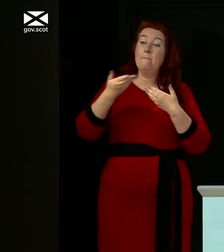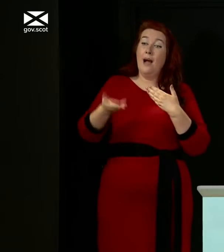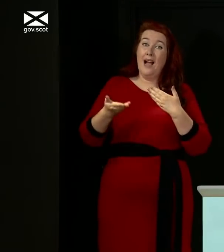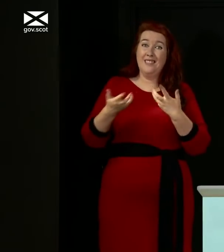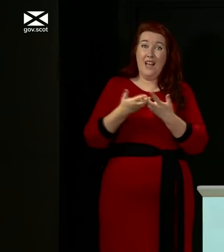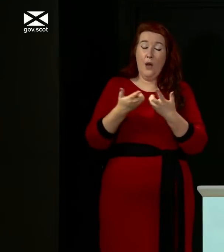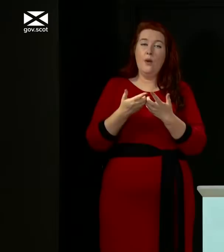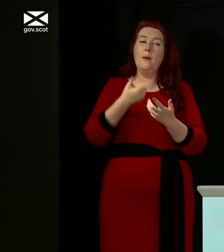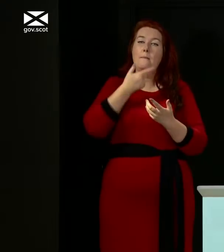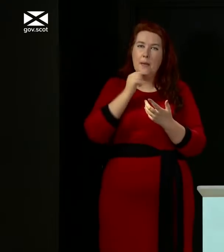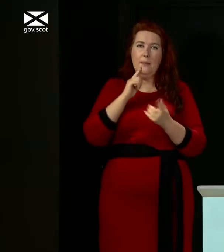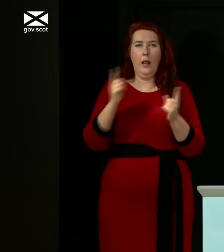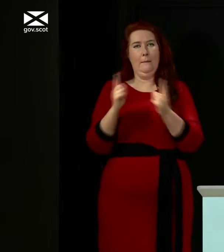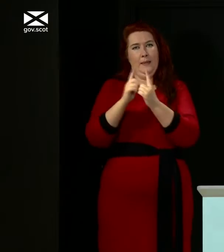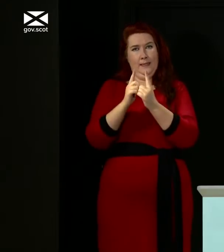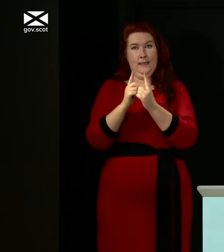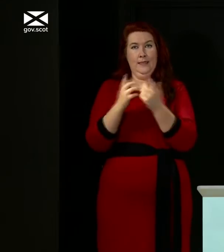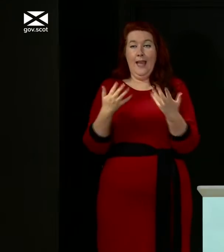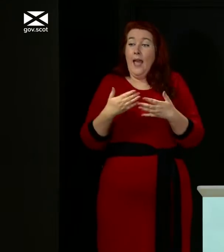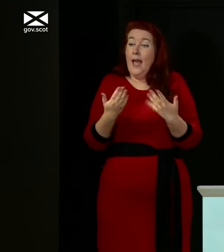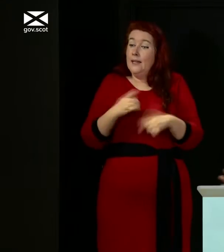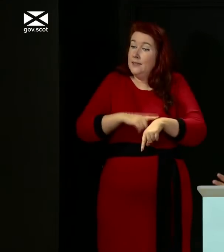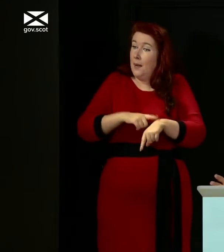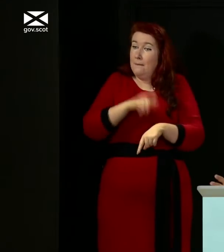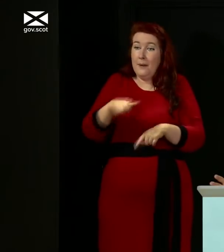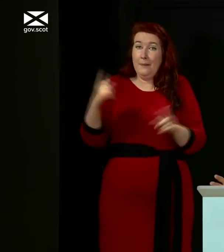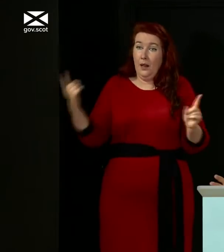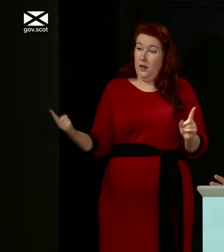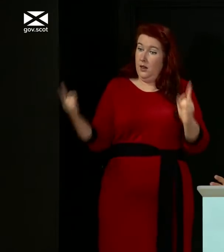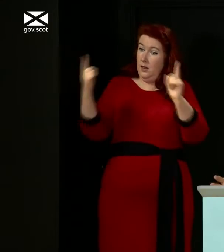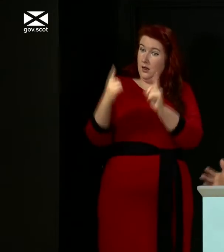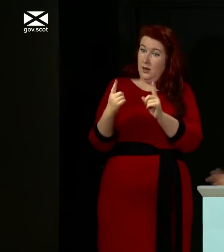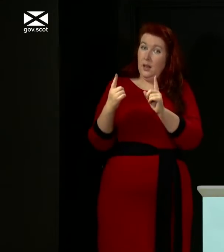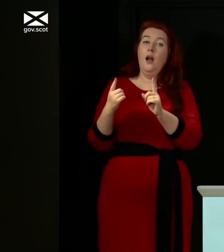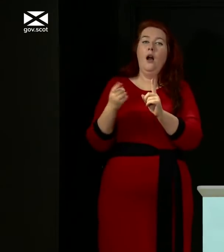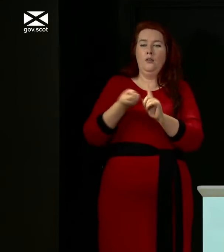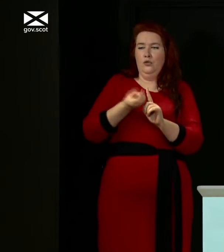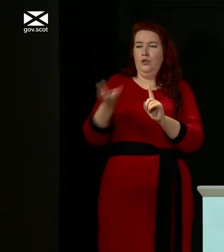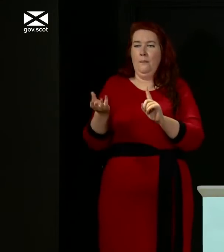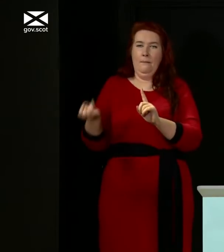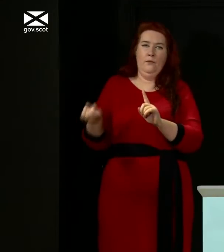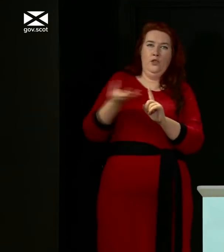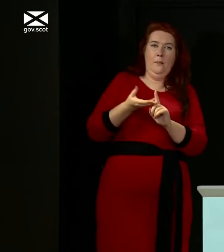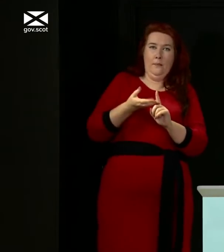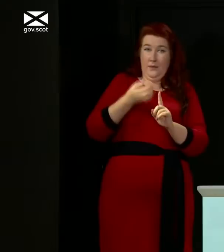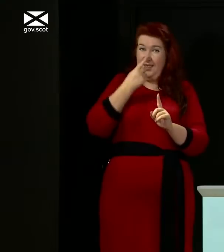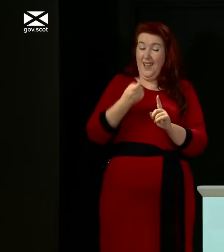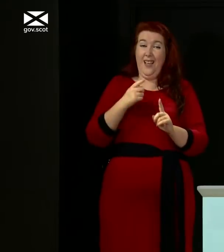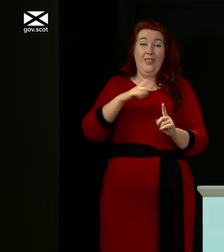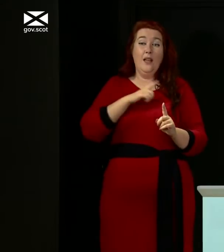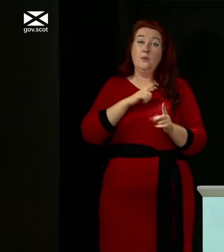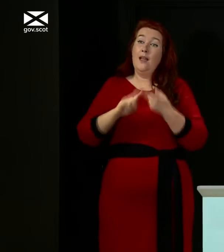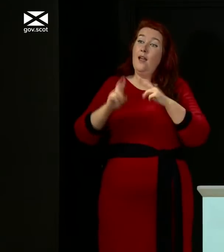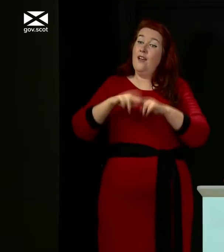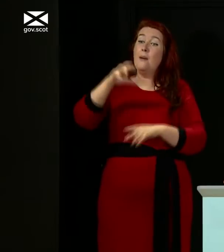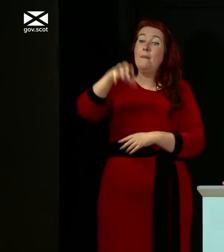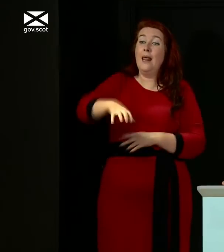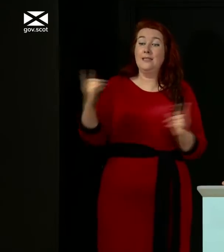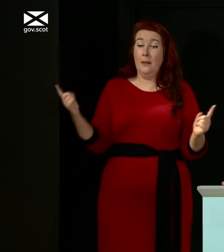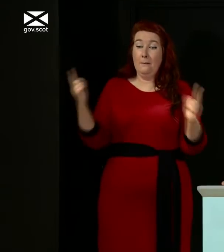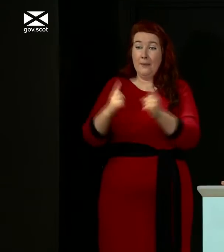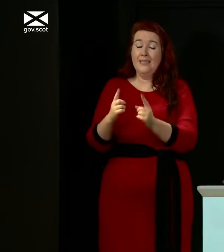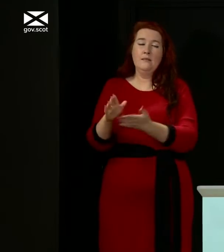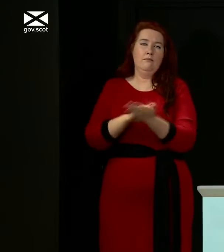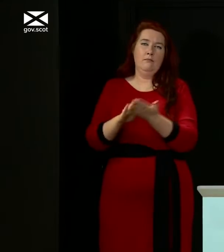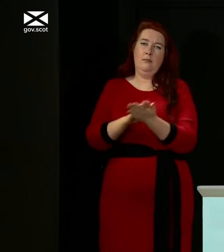come together, and therefore we have to reduce as far as possible the places where people are coming together. And that does